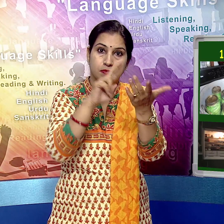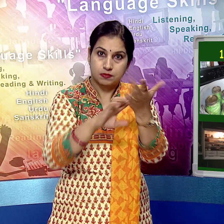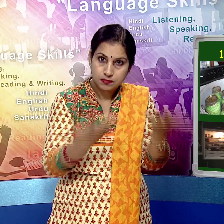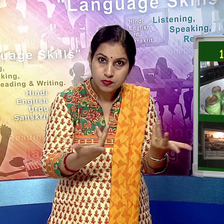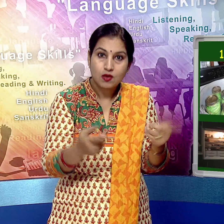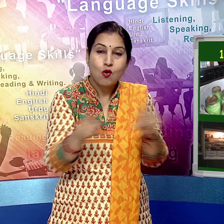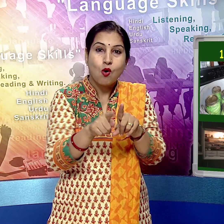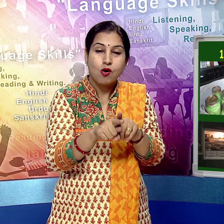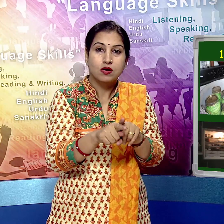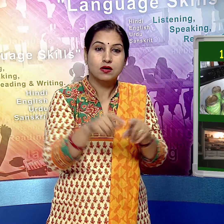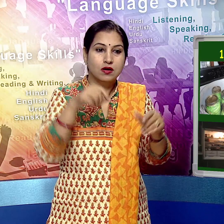sterilization,